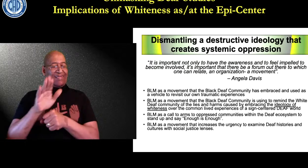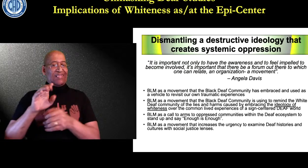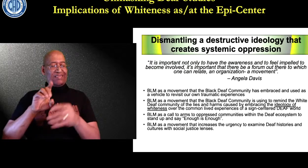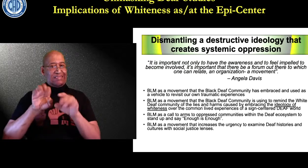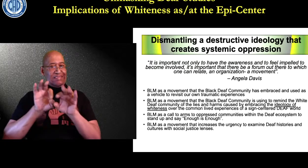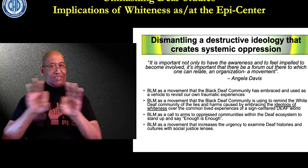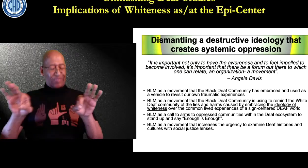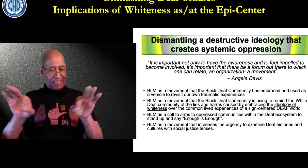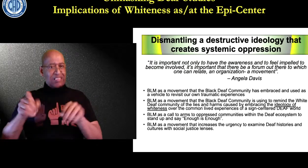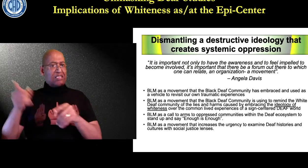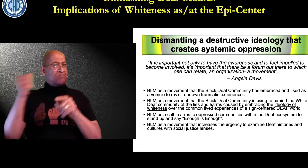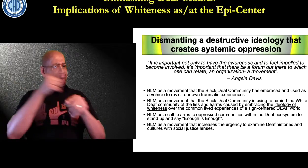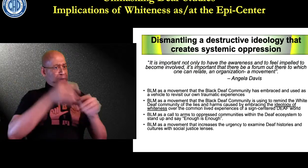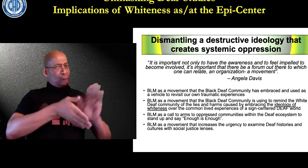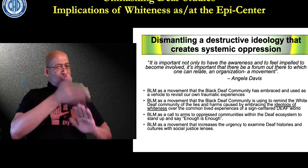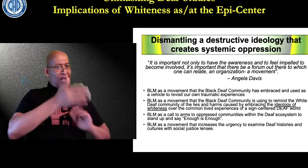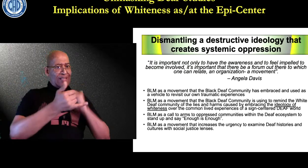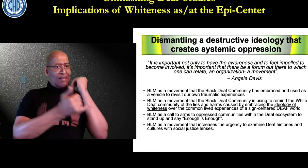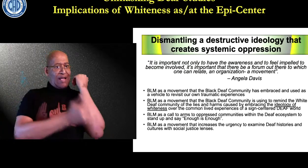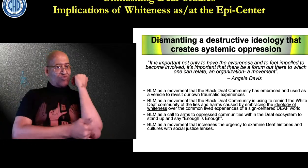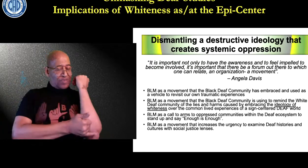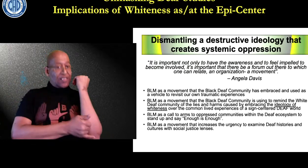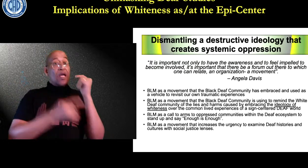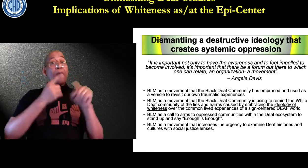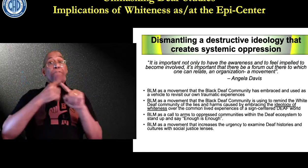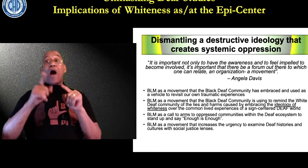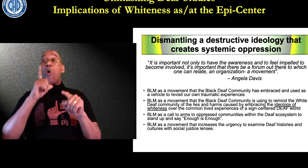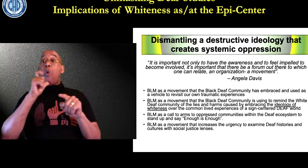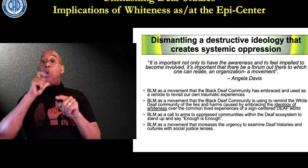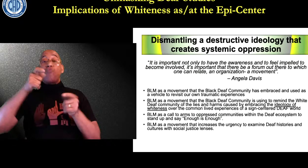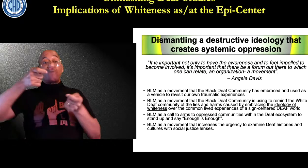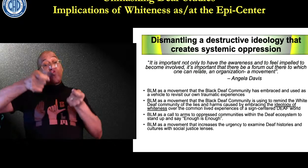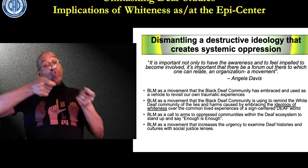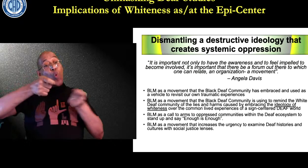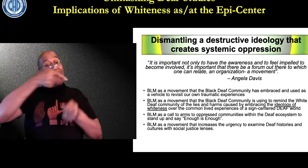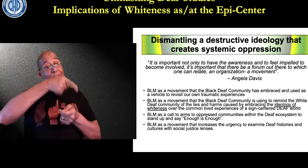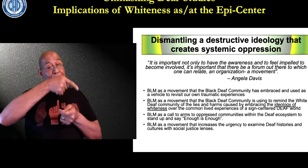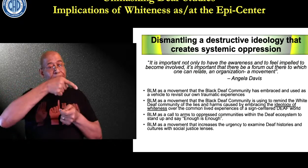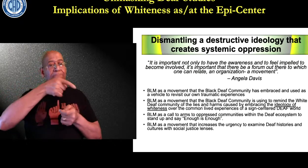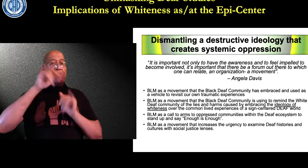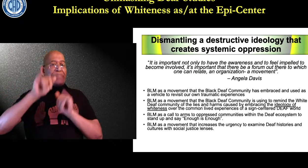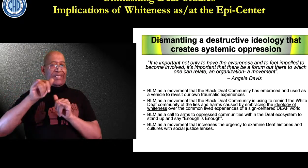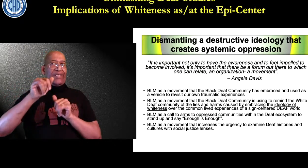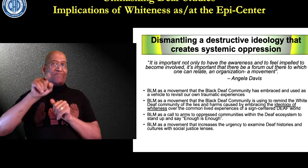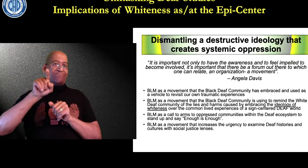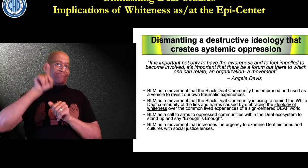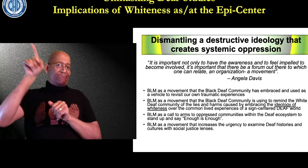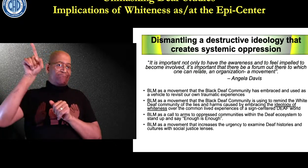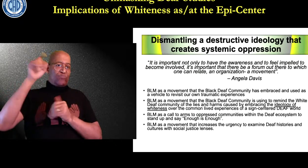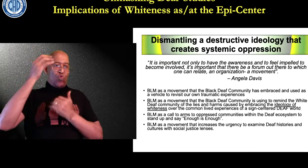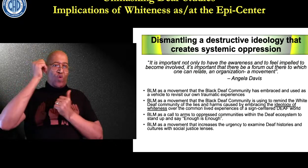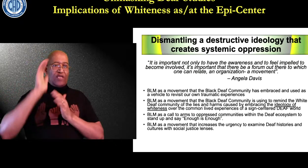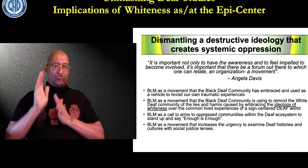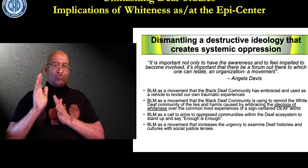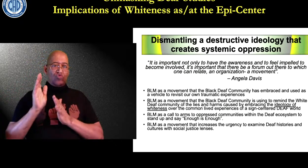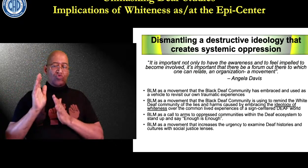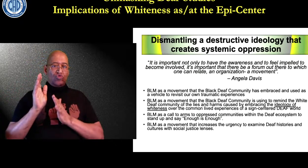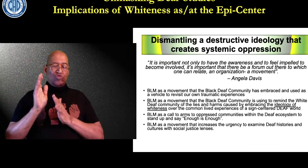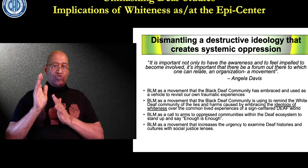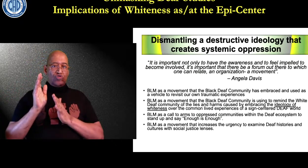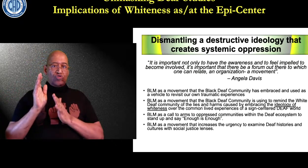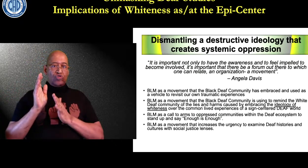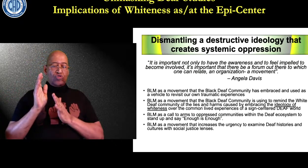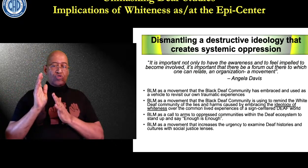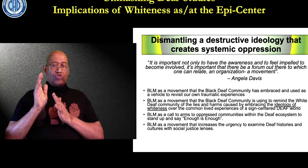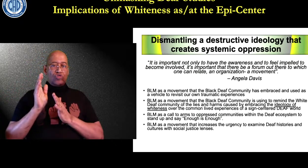So maybe they were sent overseas to get their education and then run their country,